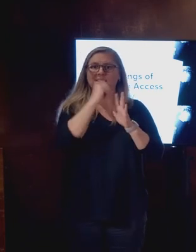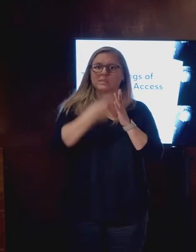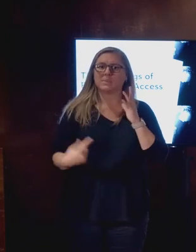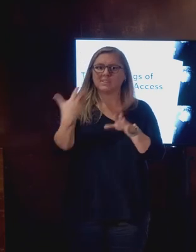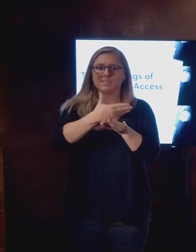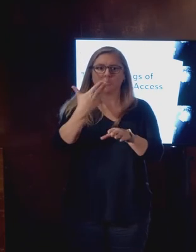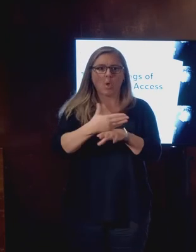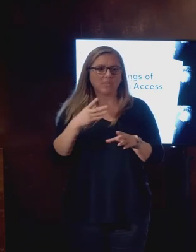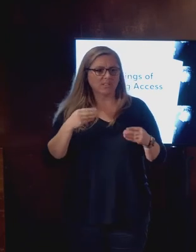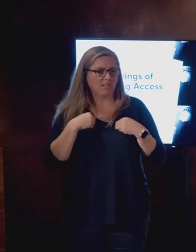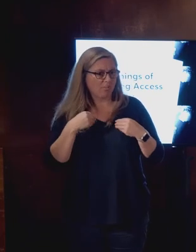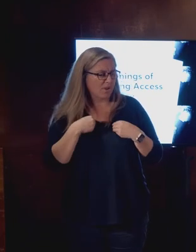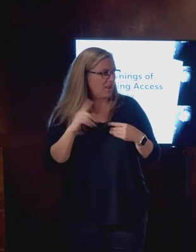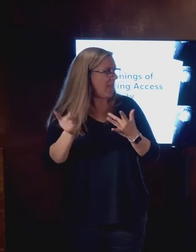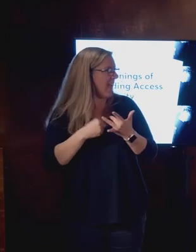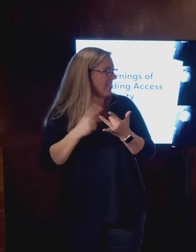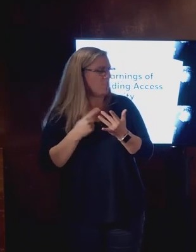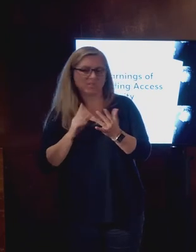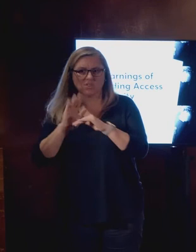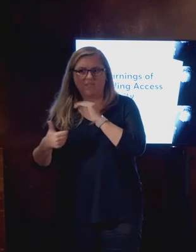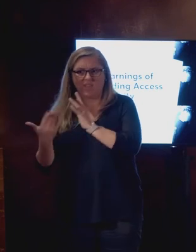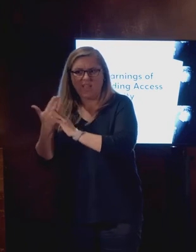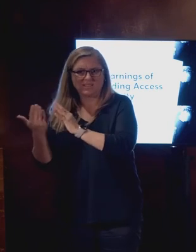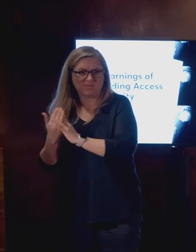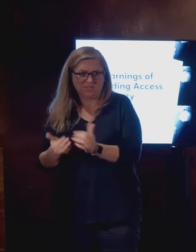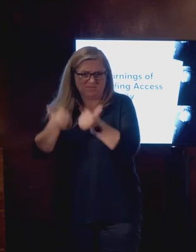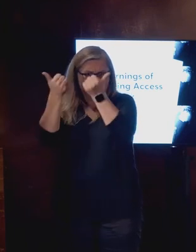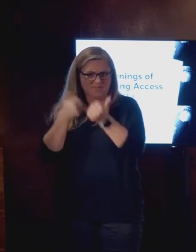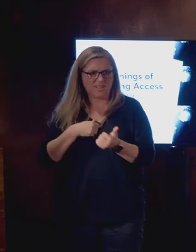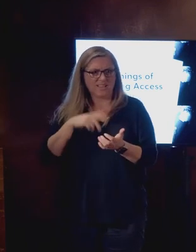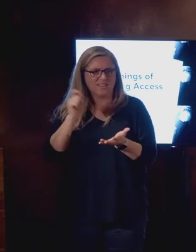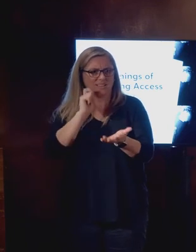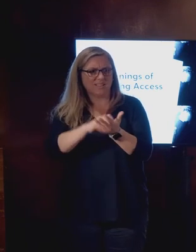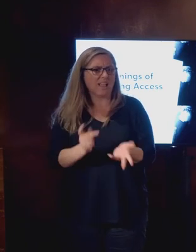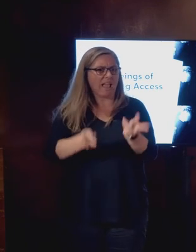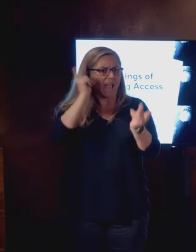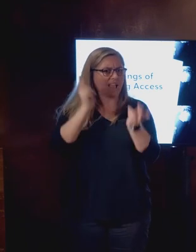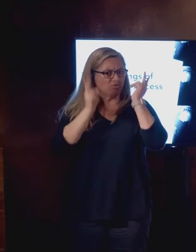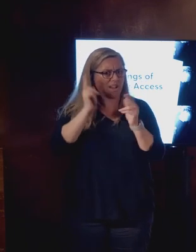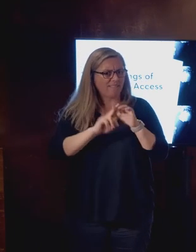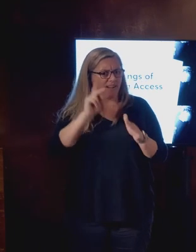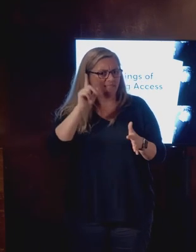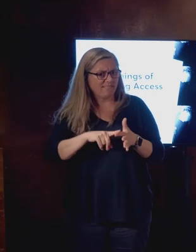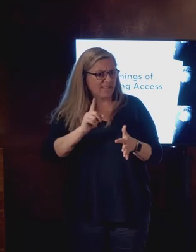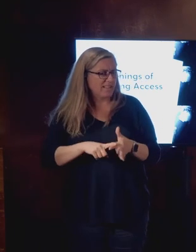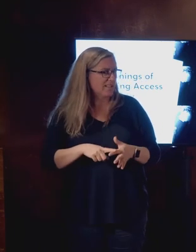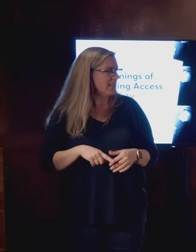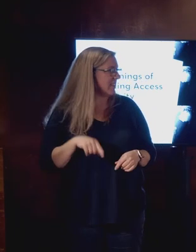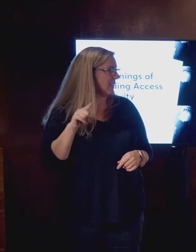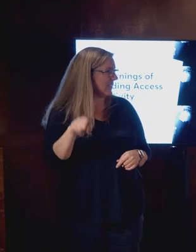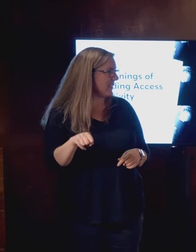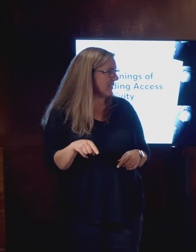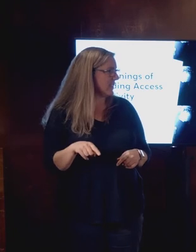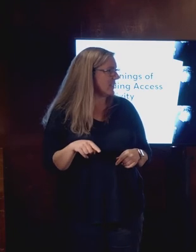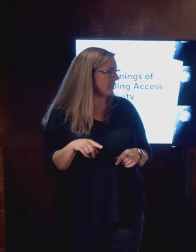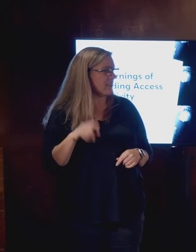and the other one was around accessibility. And so that funded the hairdresser's fees. The jobs one,